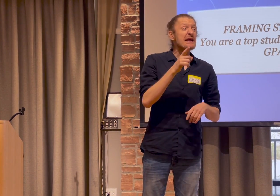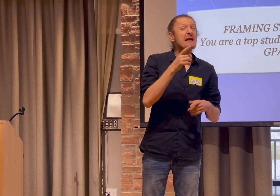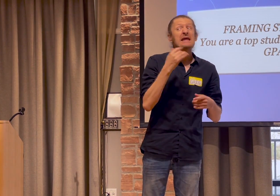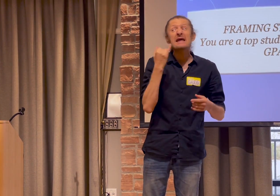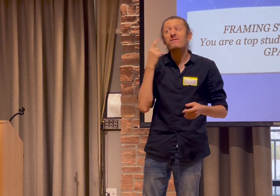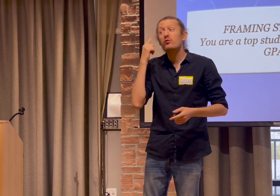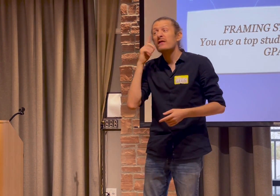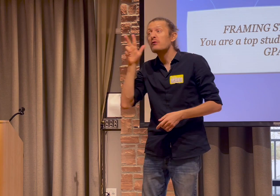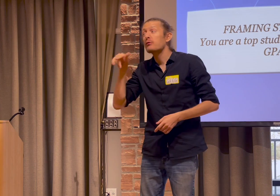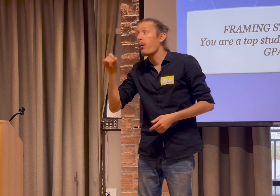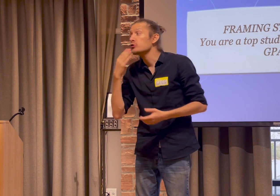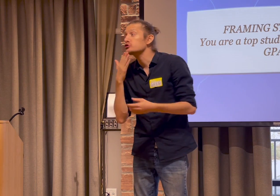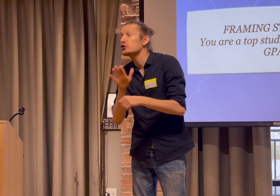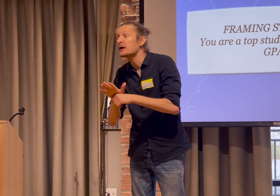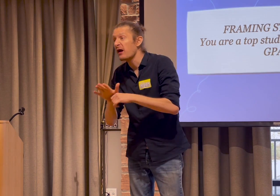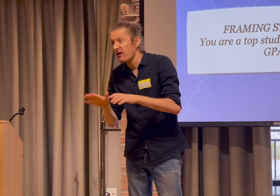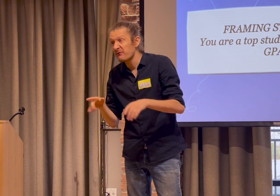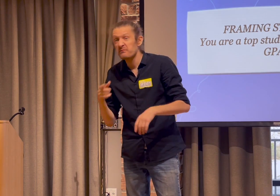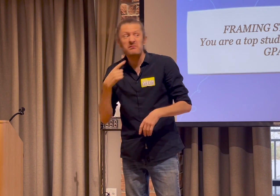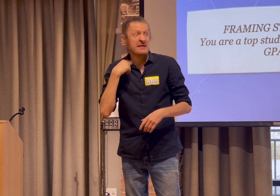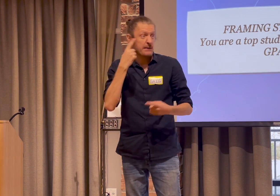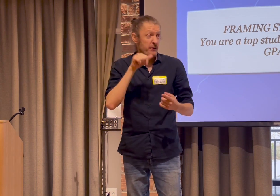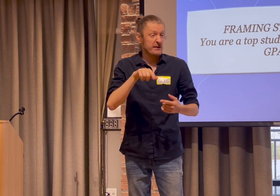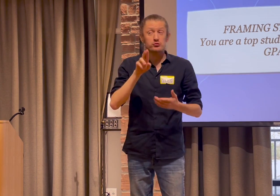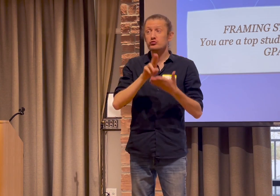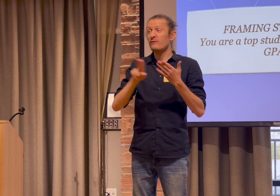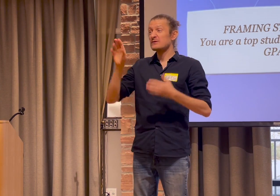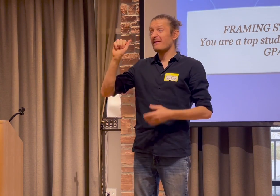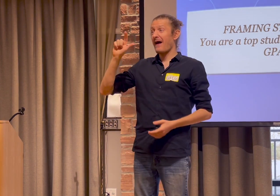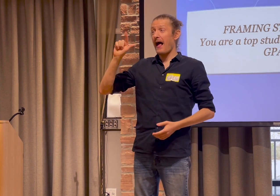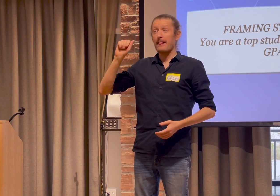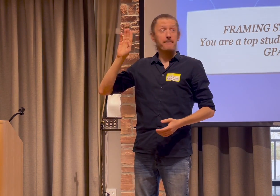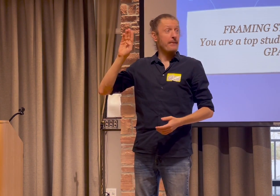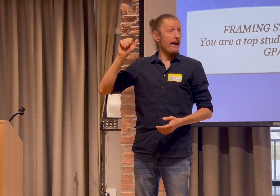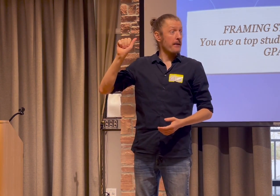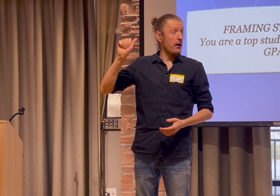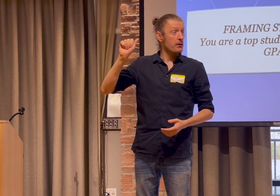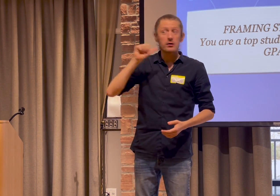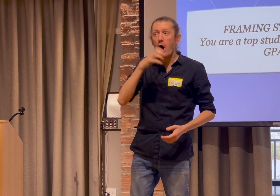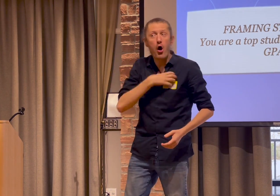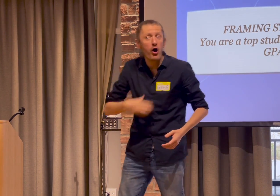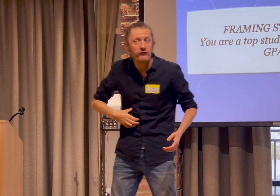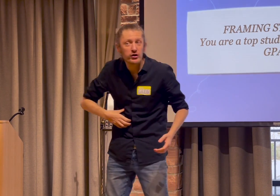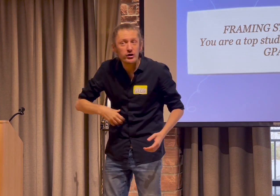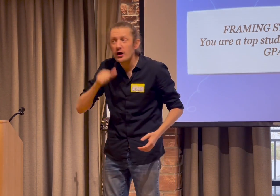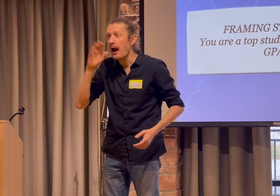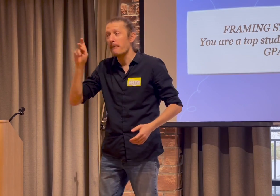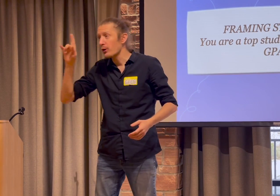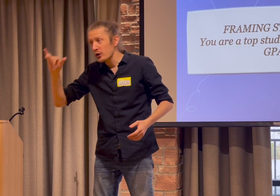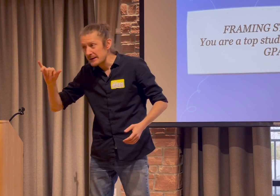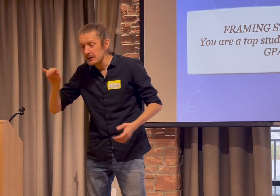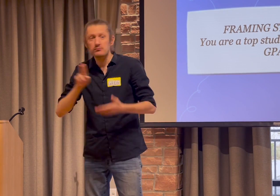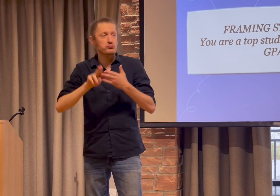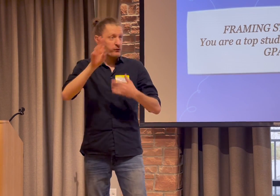to yourself, I deserve better than what I am getting. If you think your GPA is good enough,